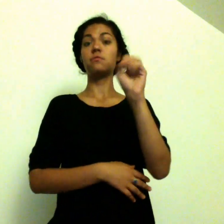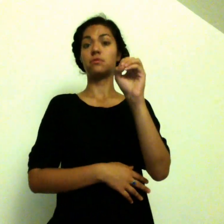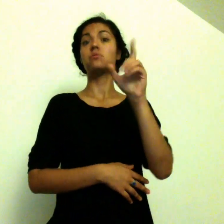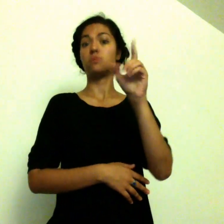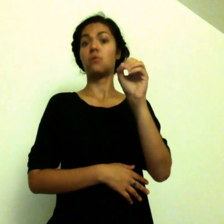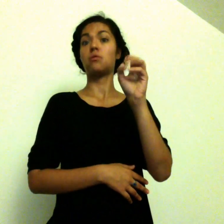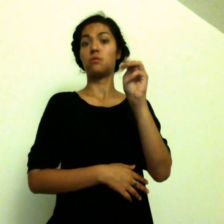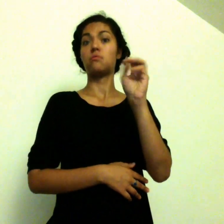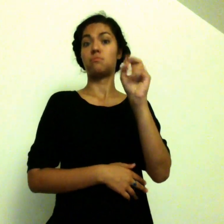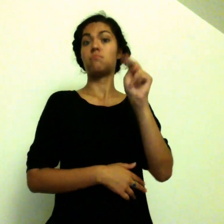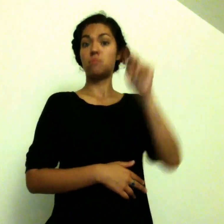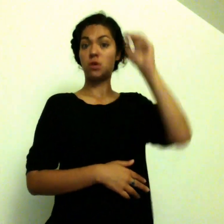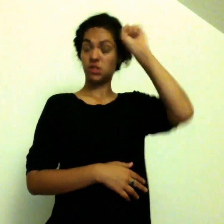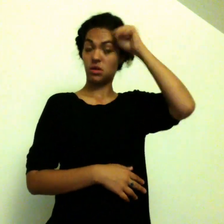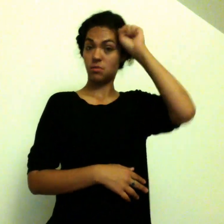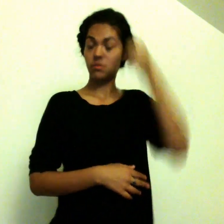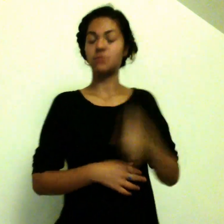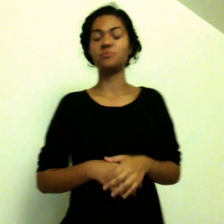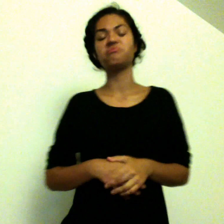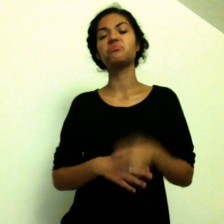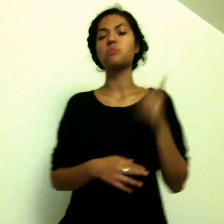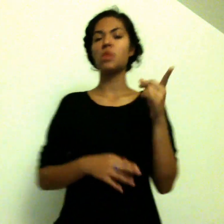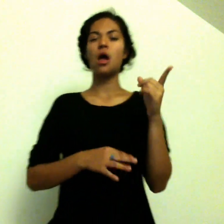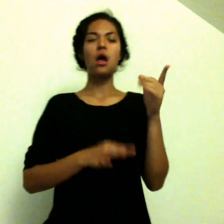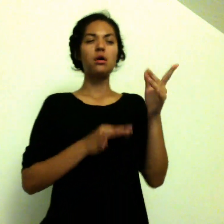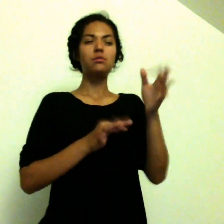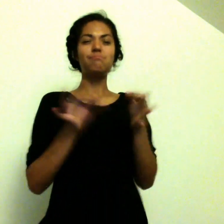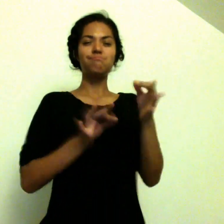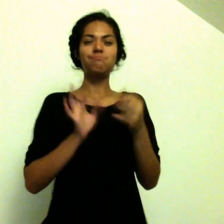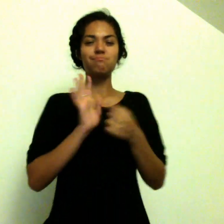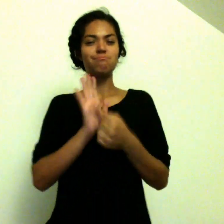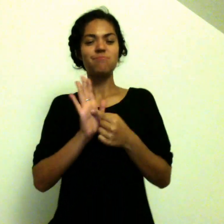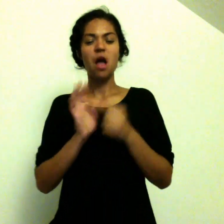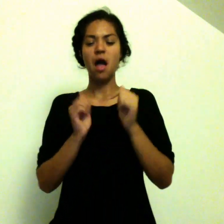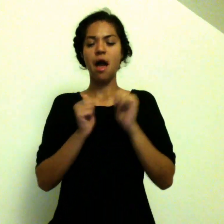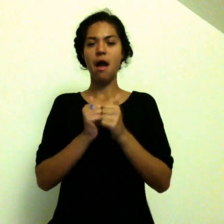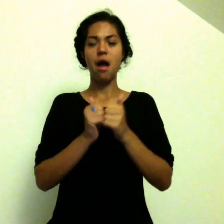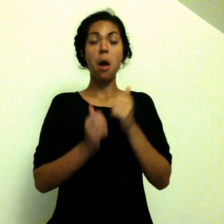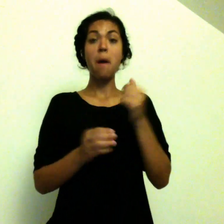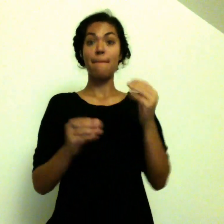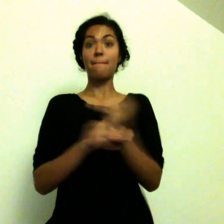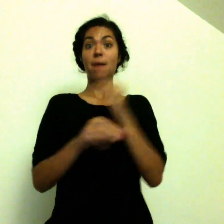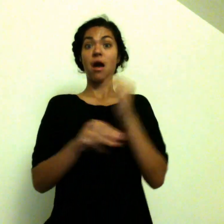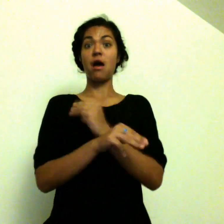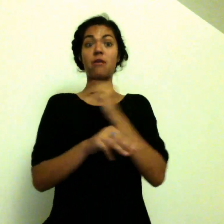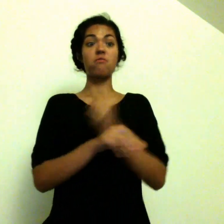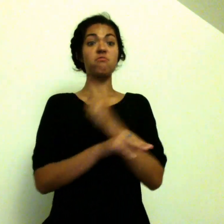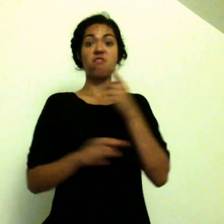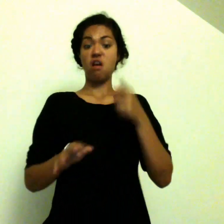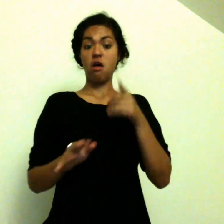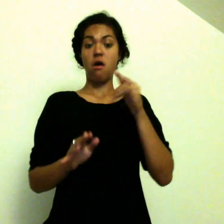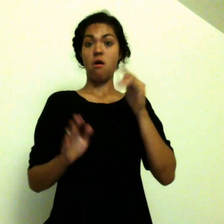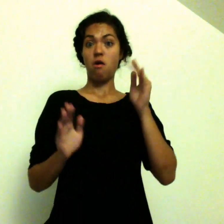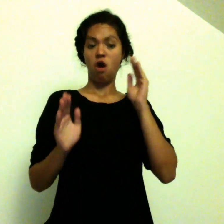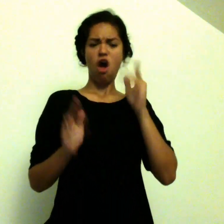had ever been demonstrated before, the utter unreliability of mathematics on the higher planes of